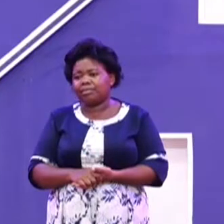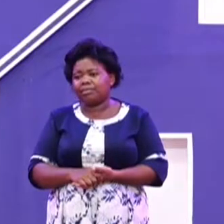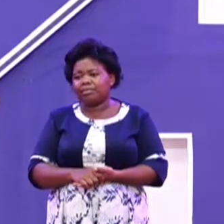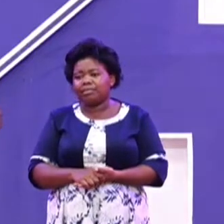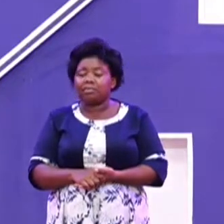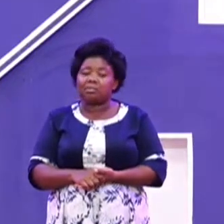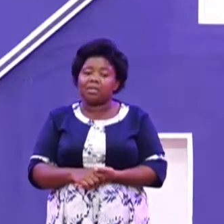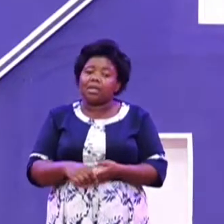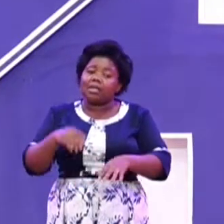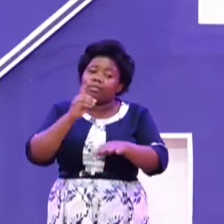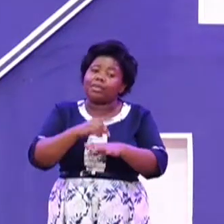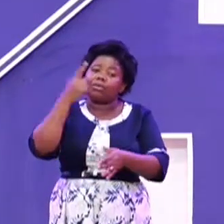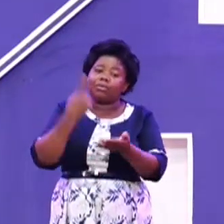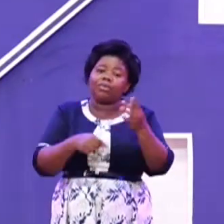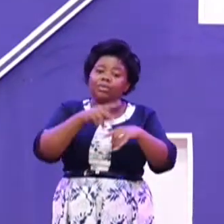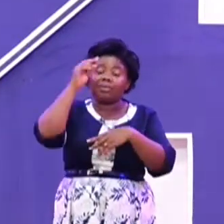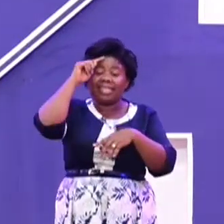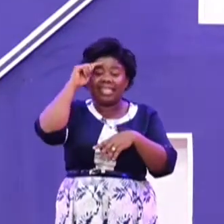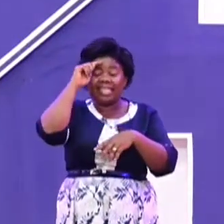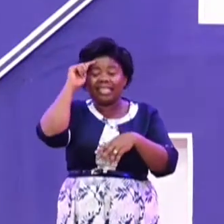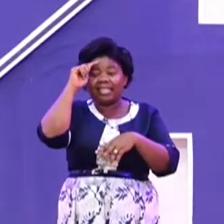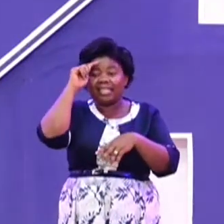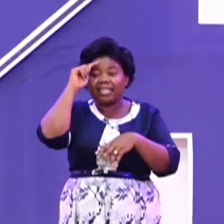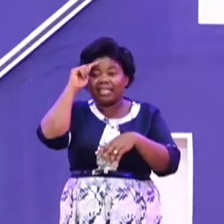Okay, as we think.